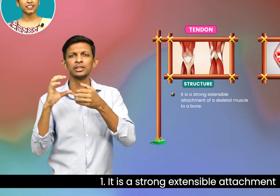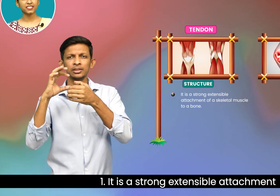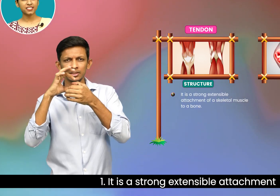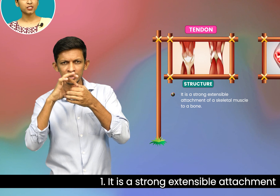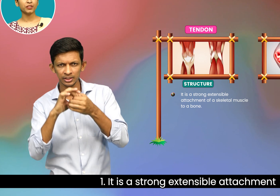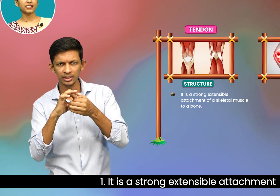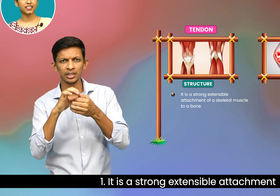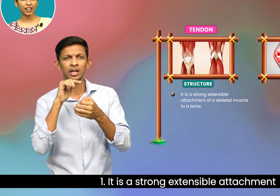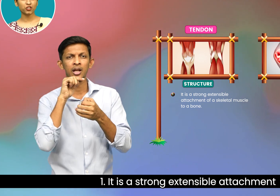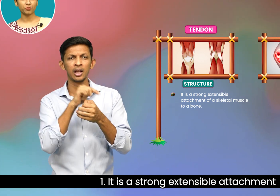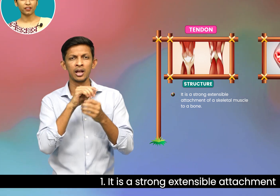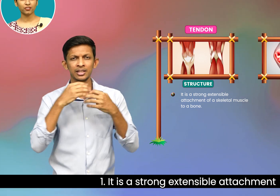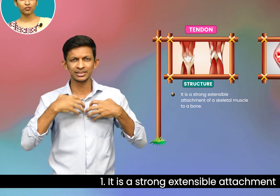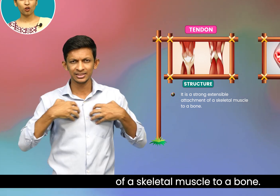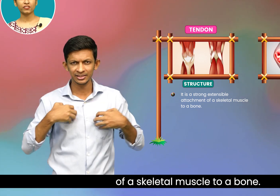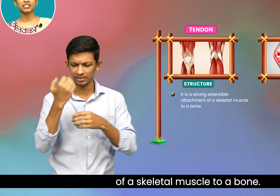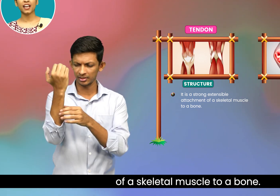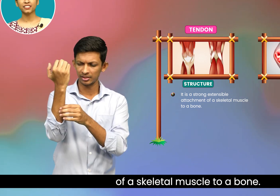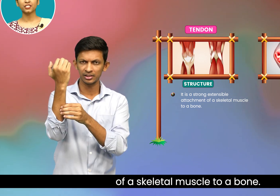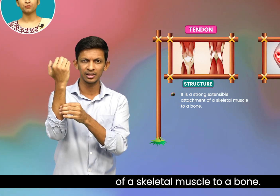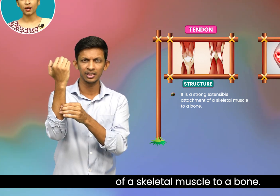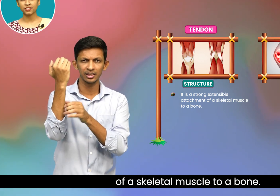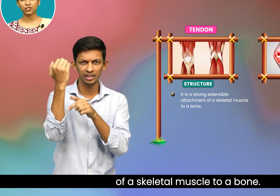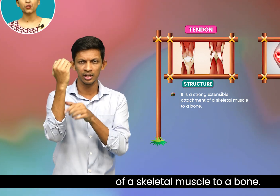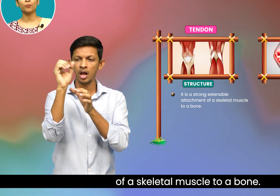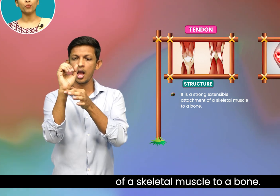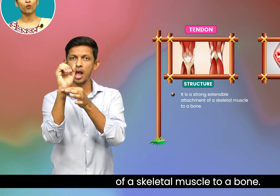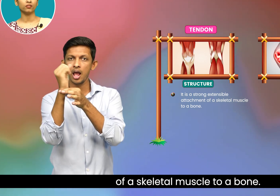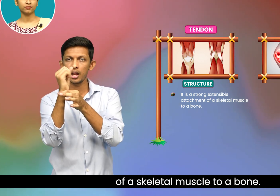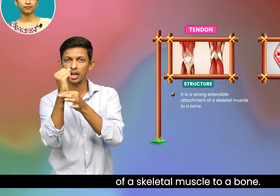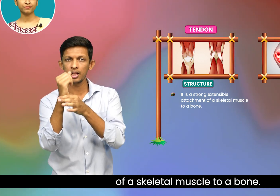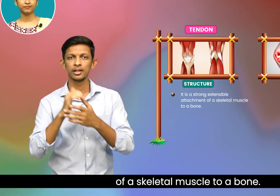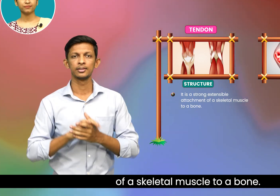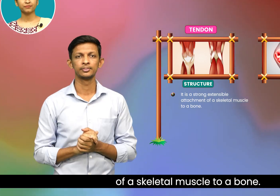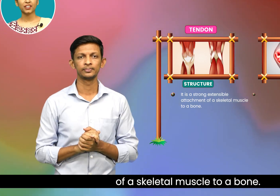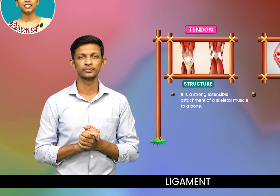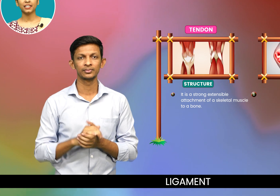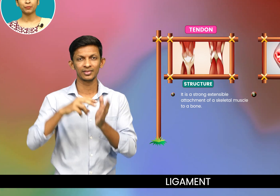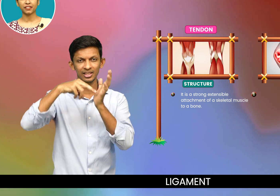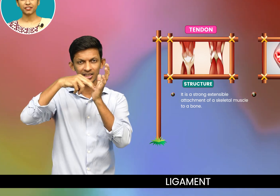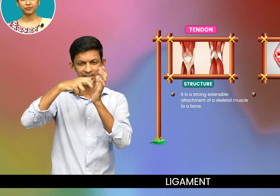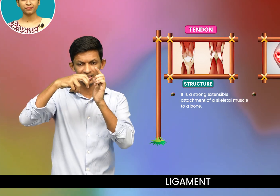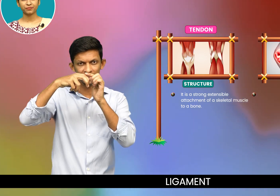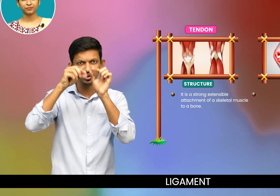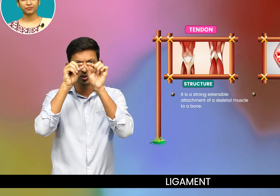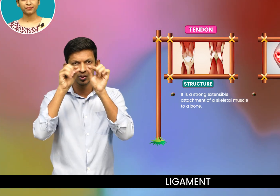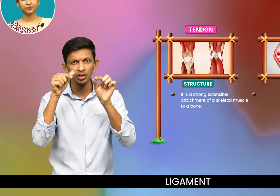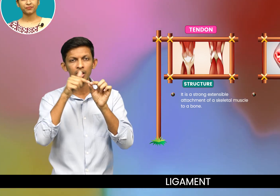strong extensible attachment of a skeleton muscle to a bone. Ligament.